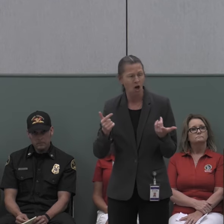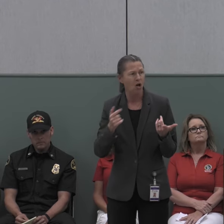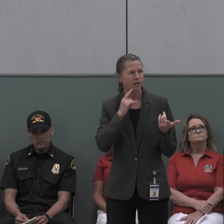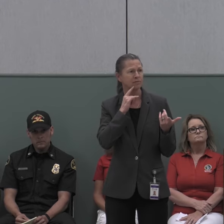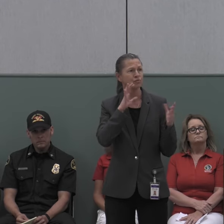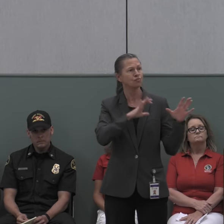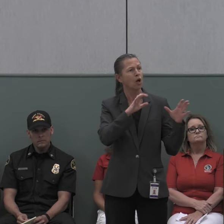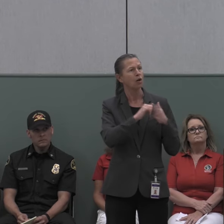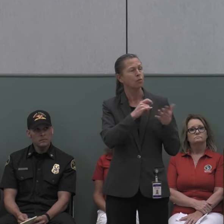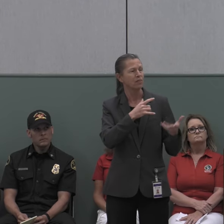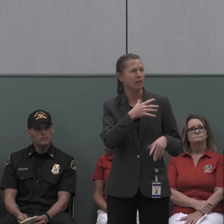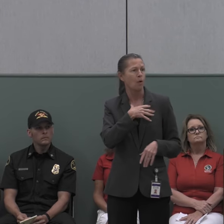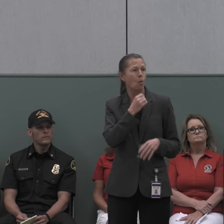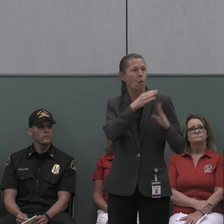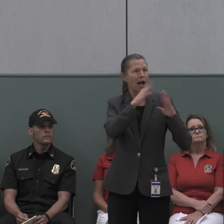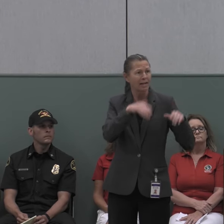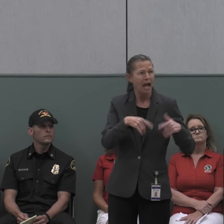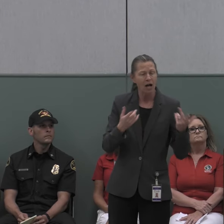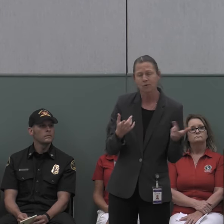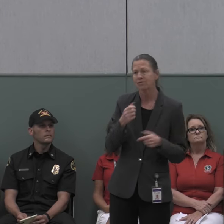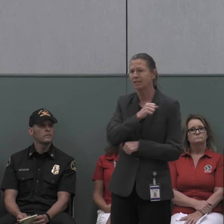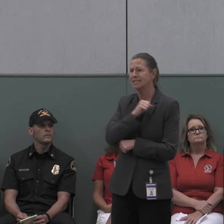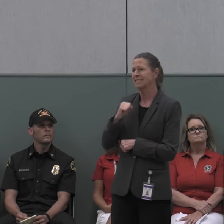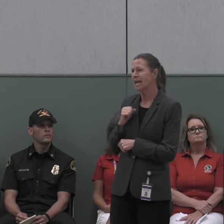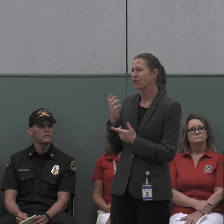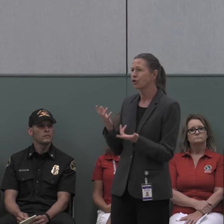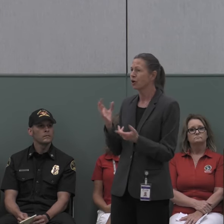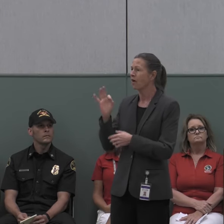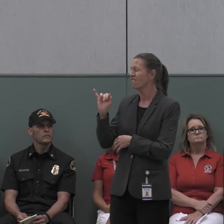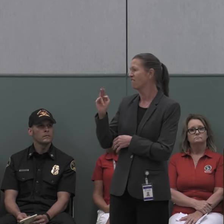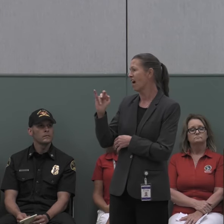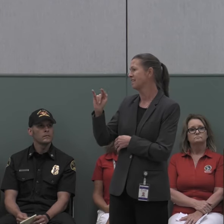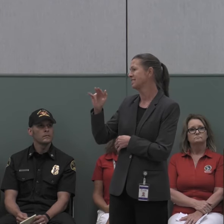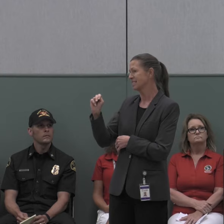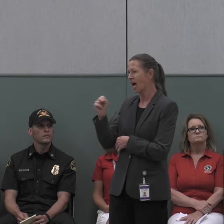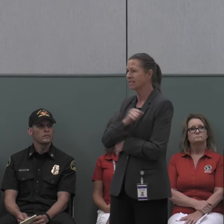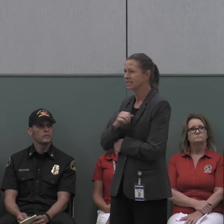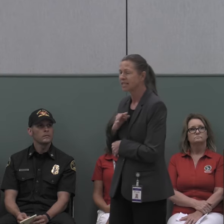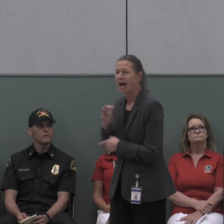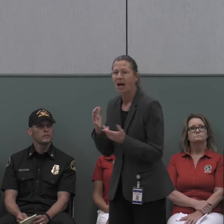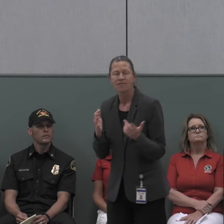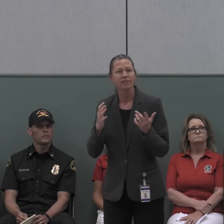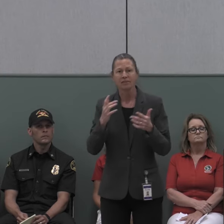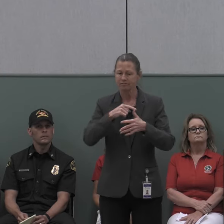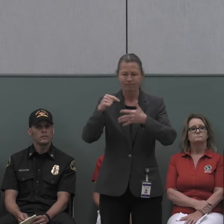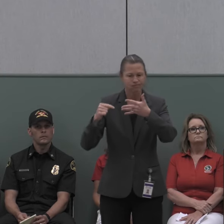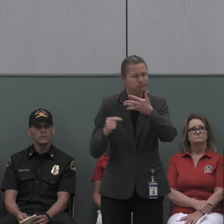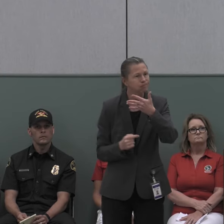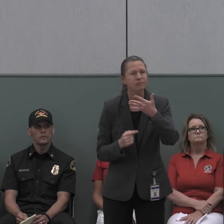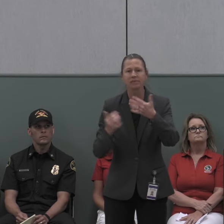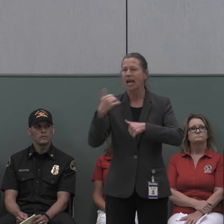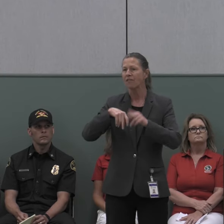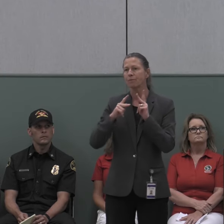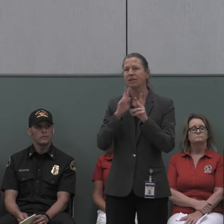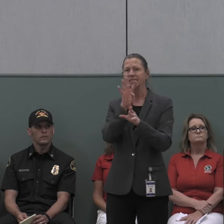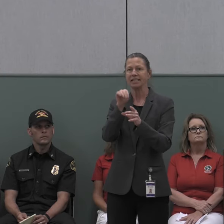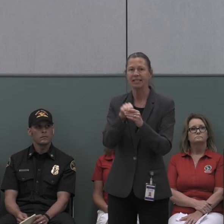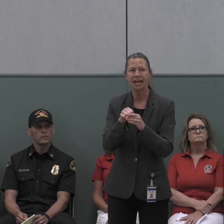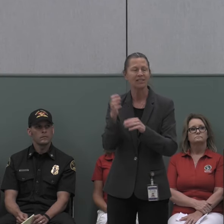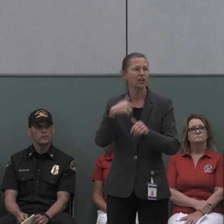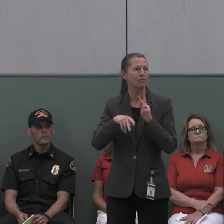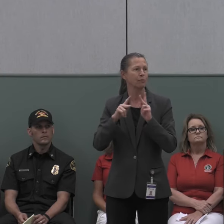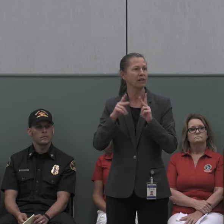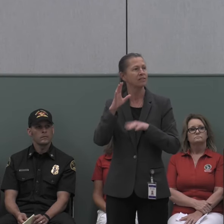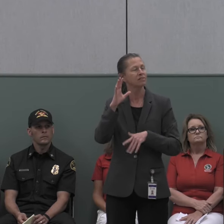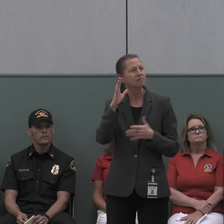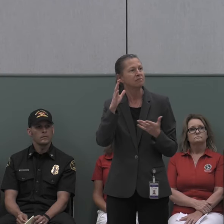Senator Feinstein's staff, Senator Harris's staff, everybody's engaged. Everybody wants to help. Everybody's looking for ways. And